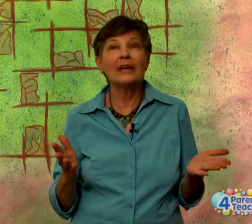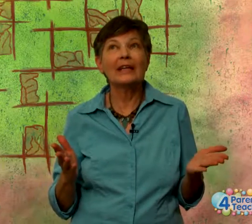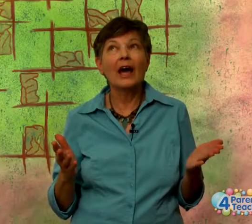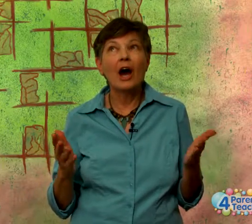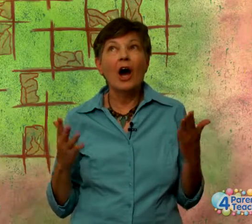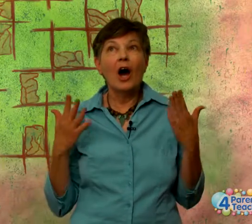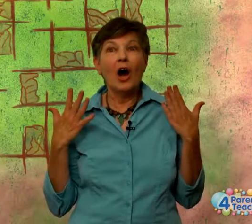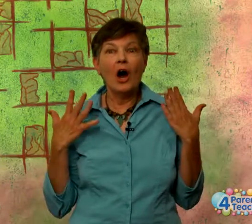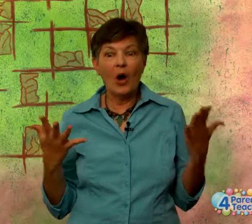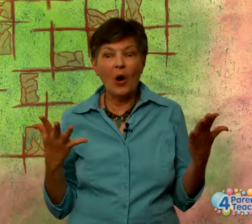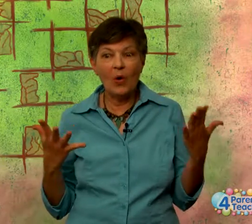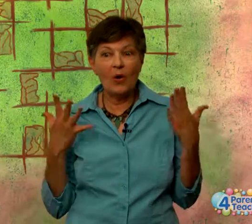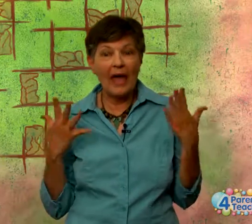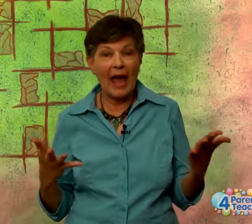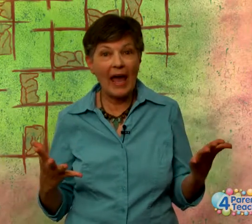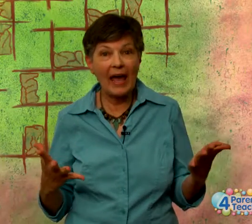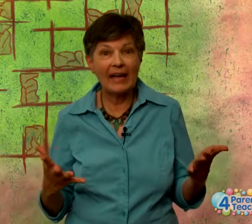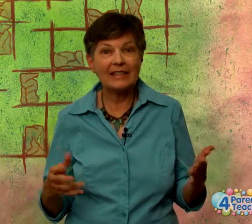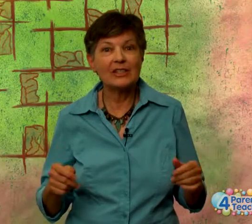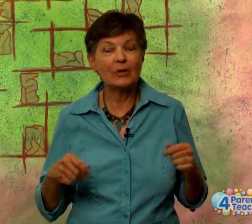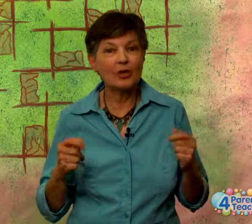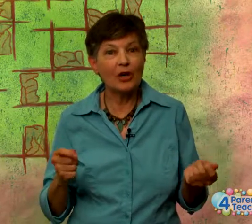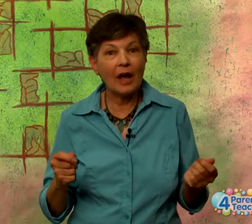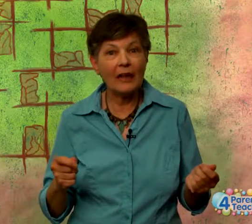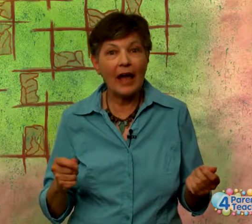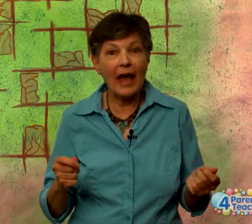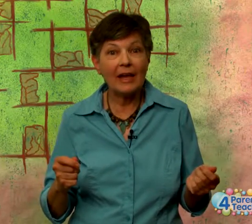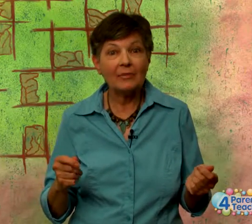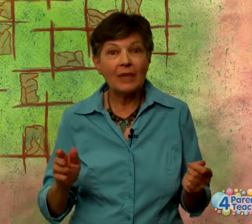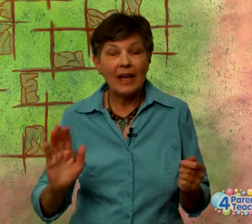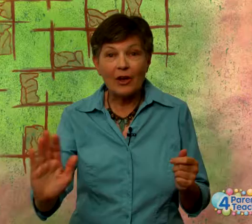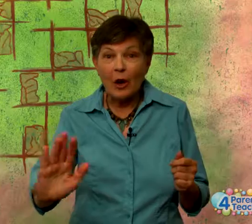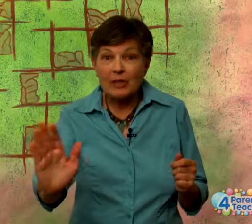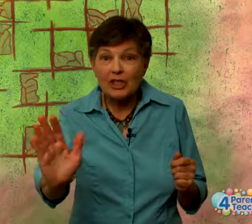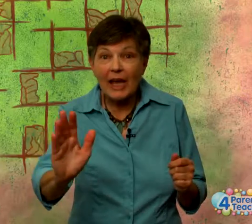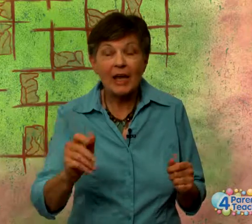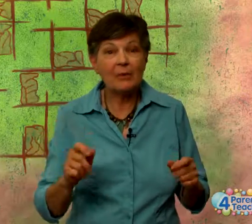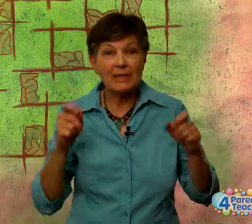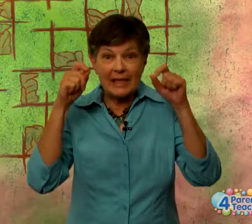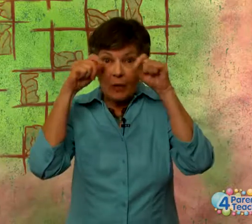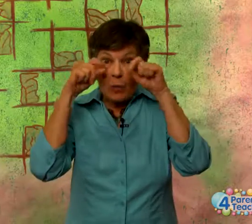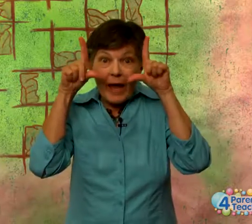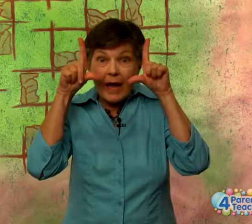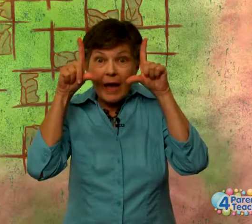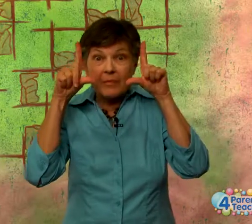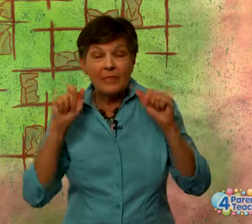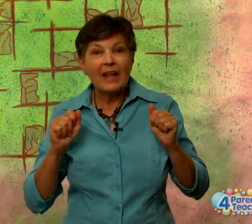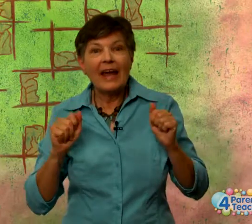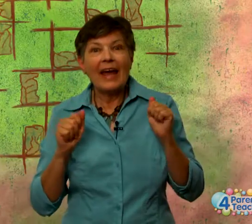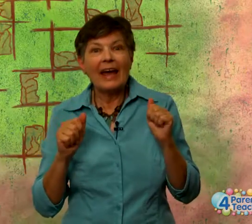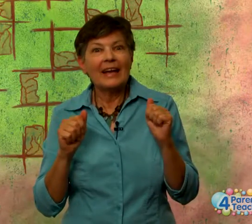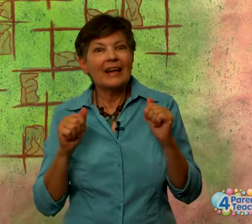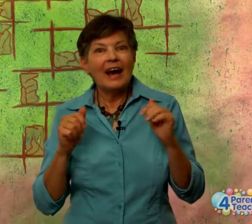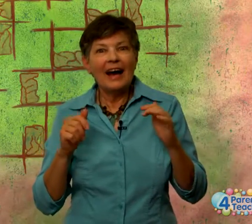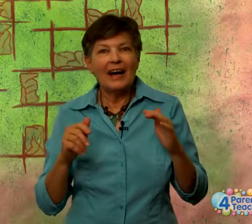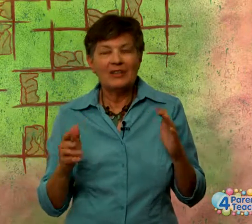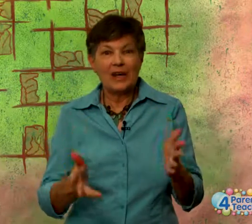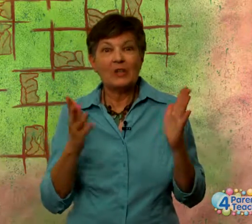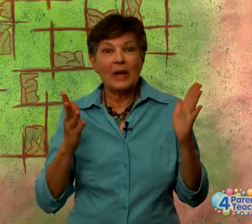said, okay. He says, so turn on the light, go up and shake them and say, wake up. And so that's what